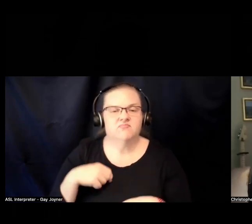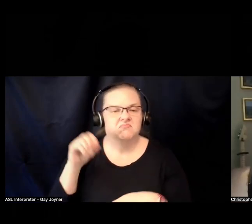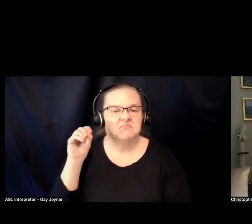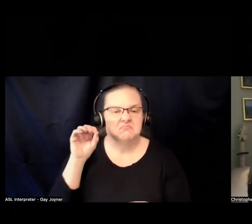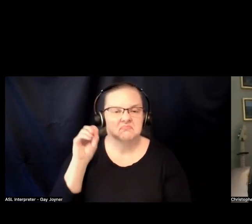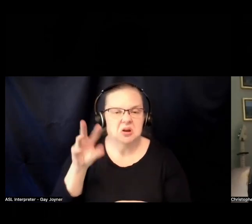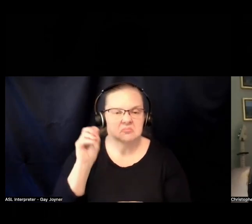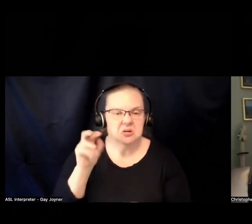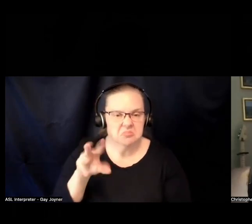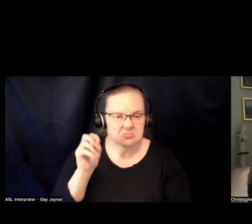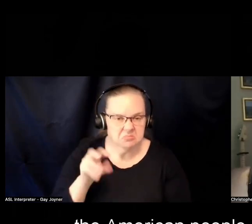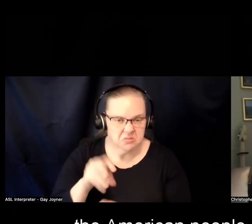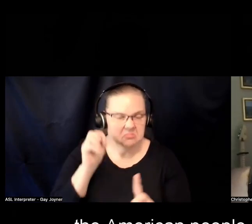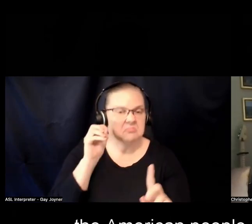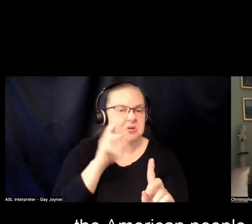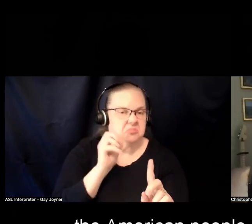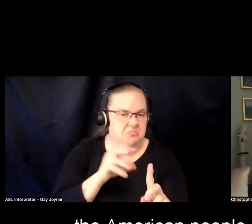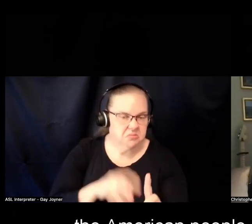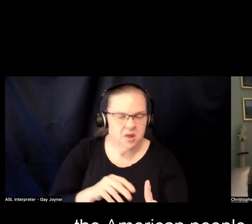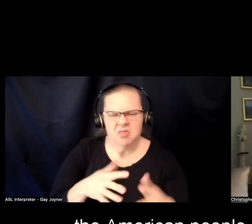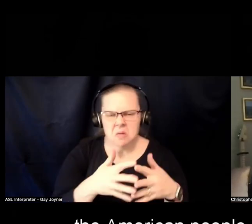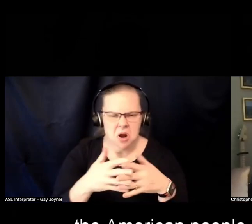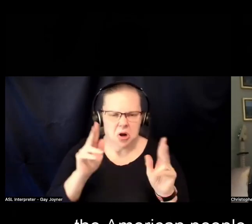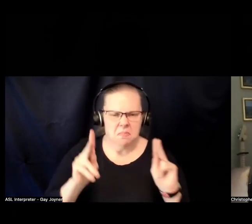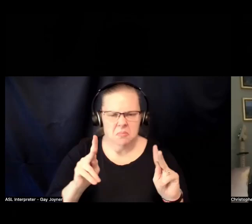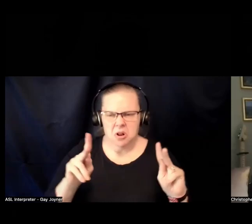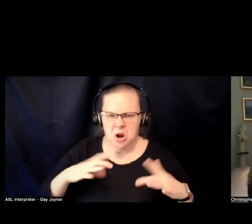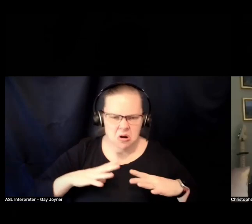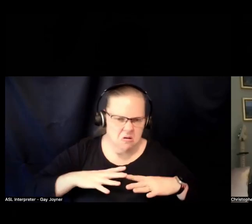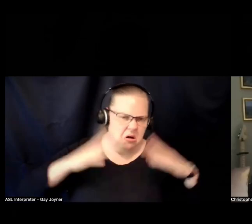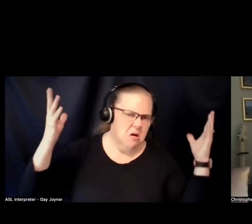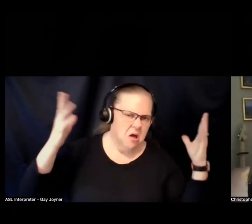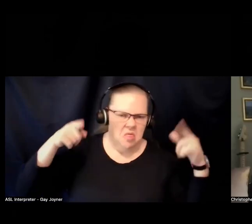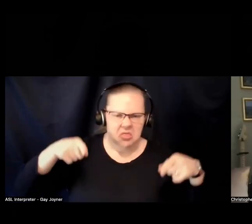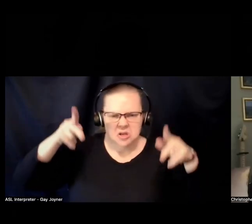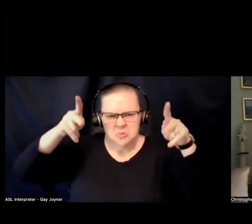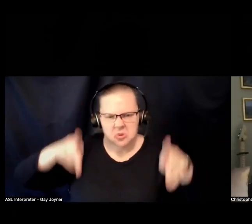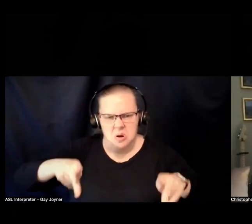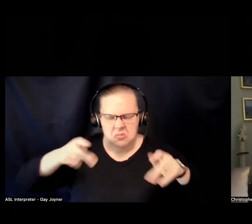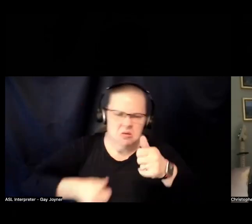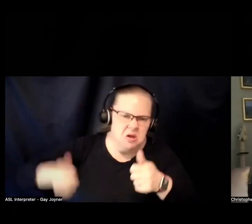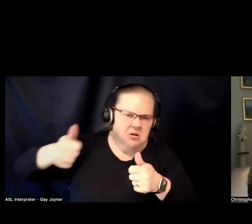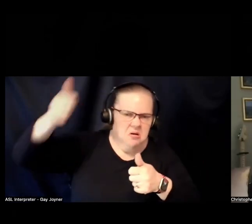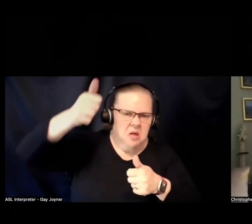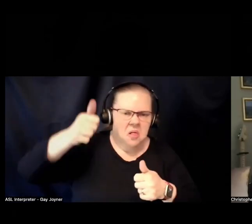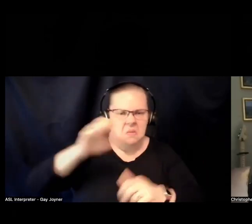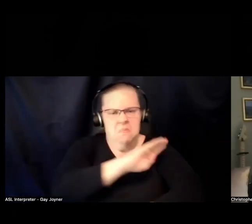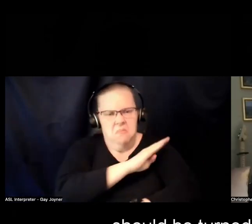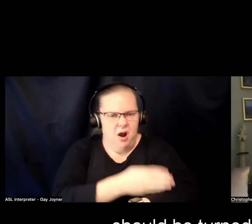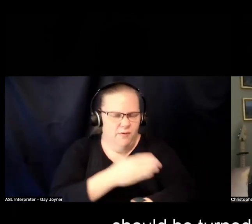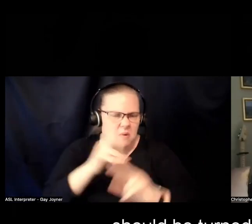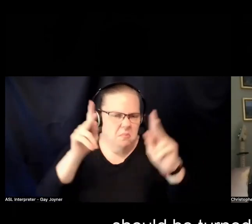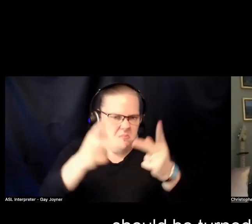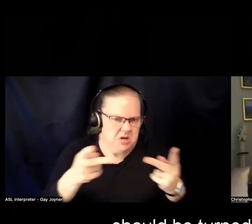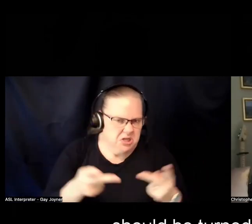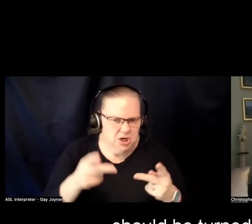record, Rankin went on, the American people are aroused and indignant that this exalted position, one of the most powerful in the world, should